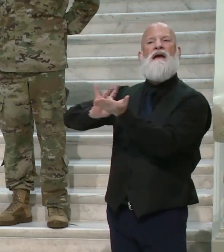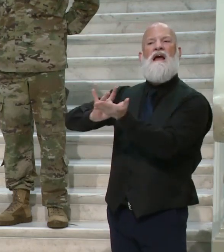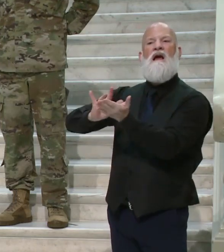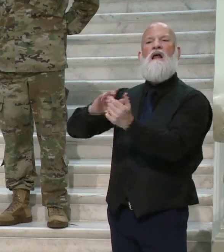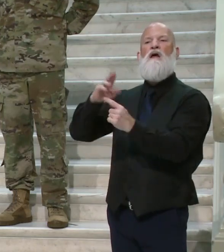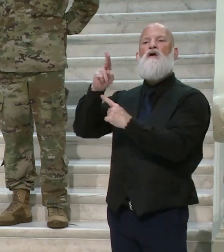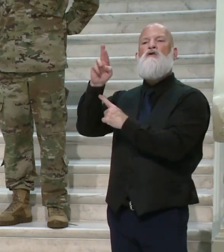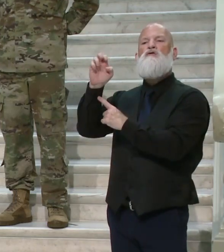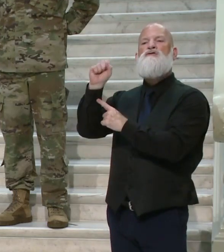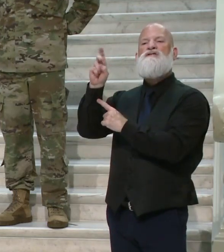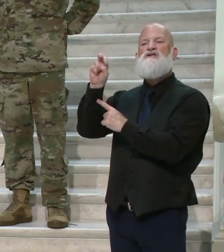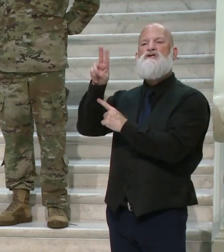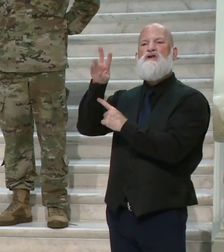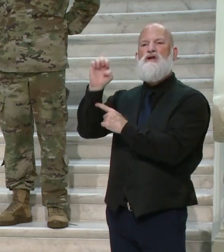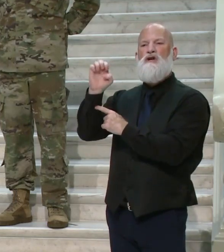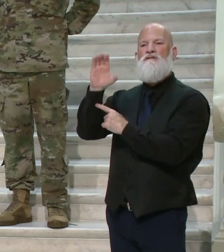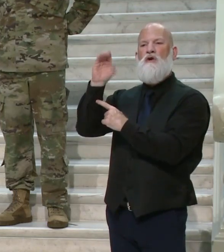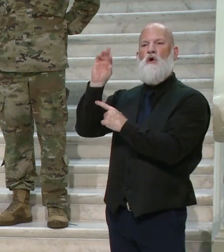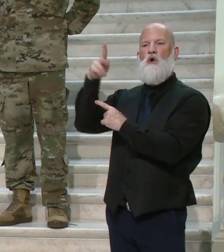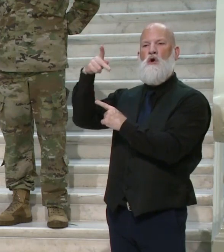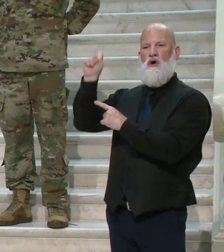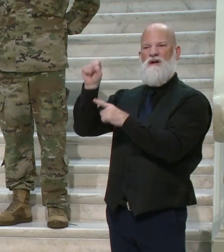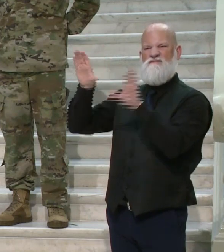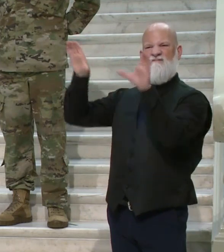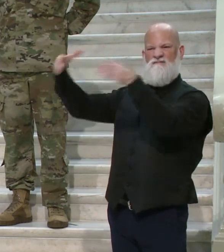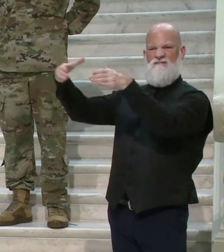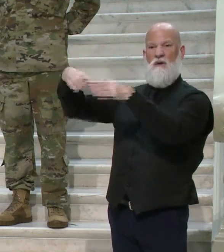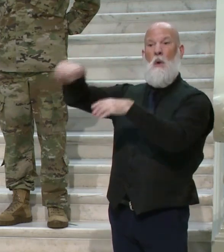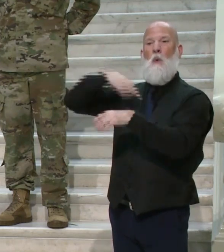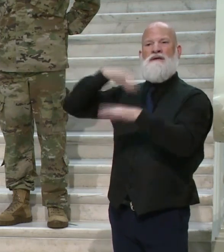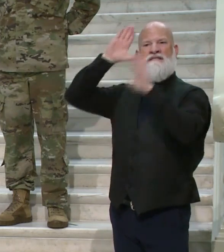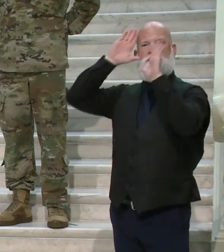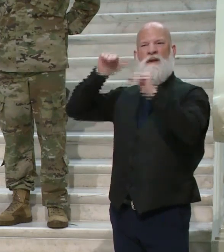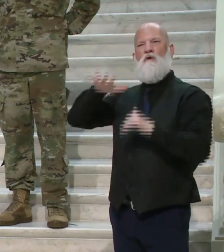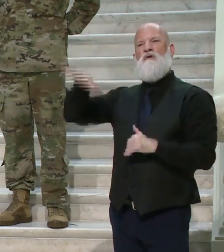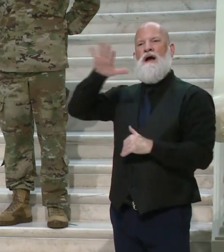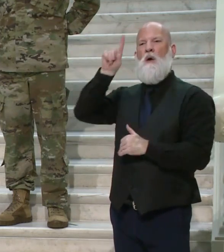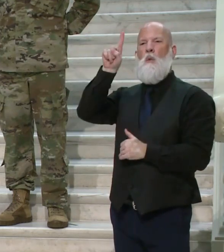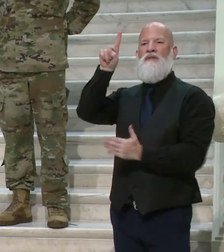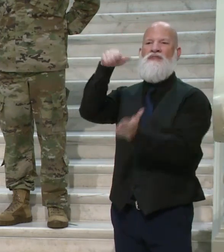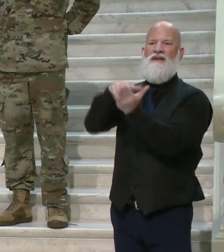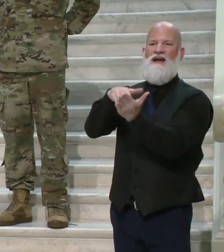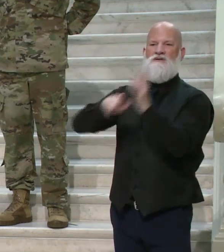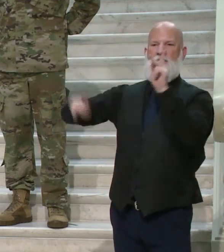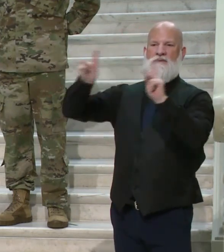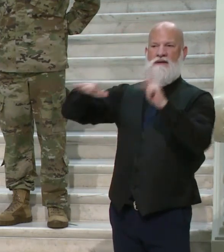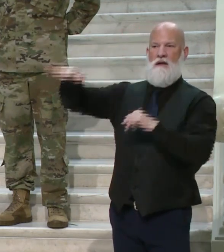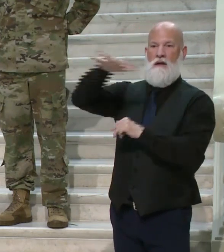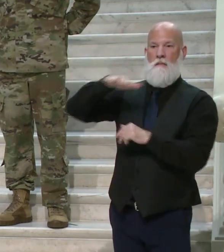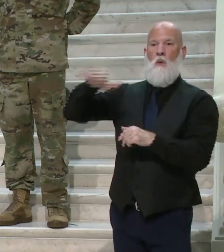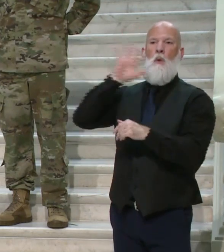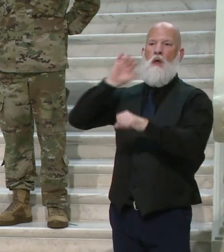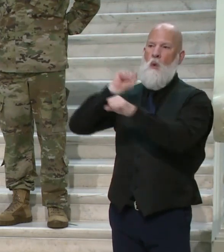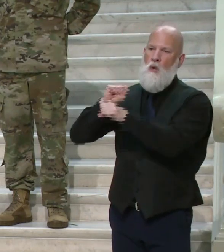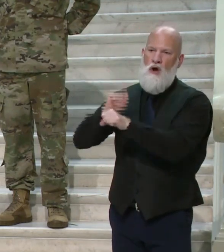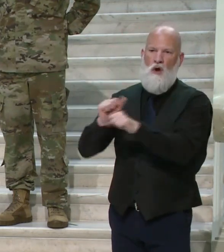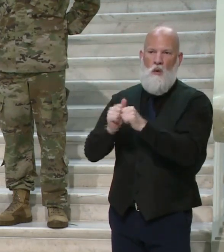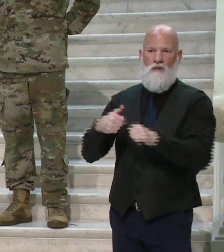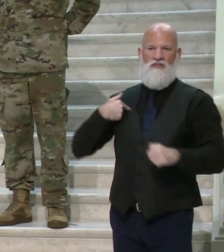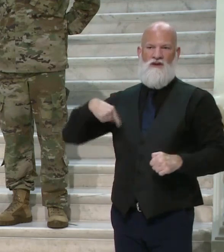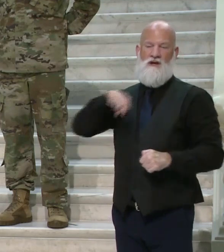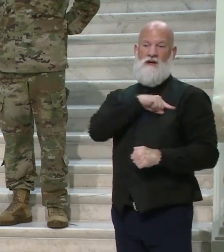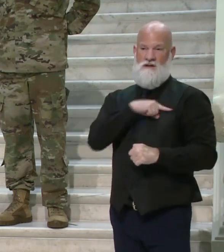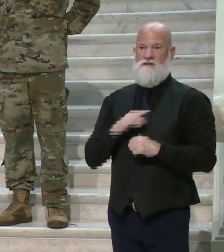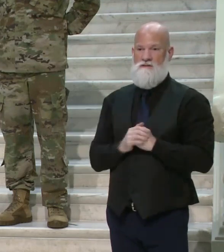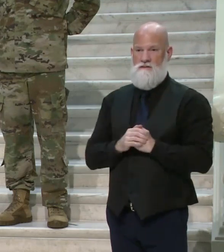we expect we will have as many as 1,000 people in Georgia with our plan, working together with us under